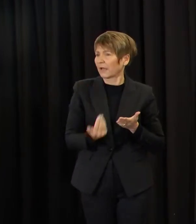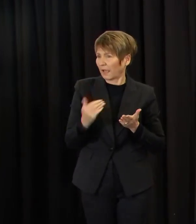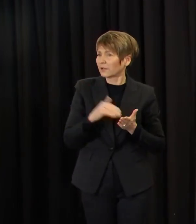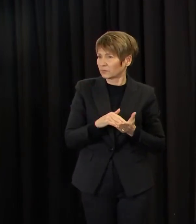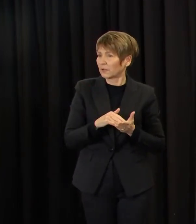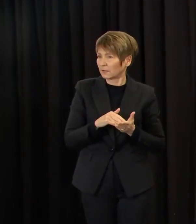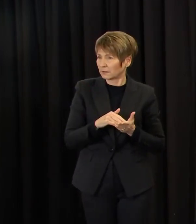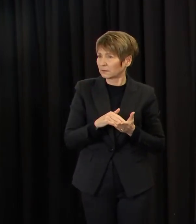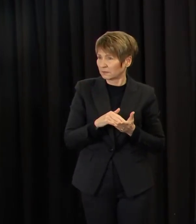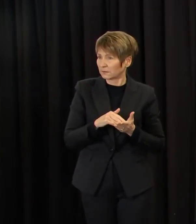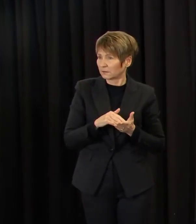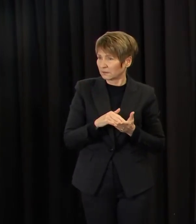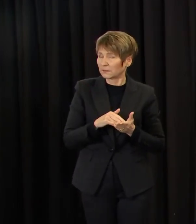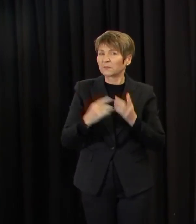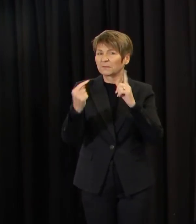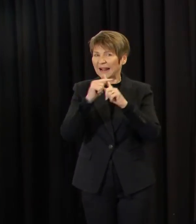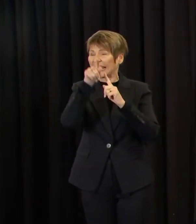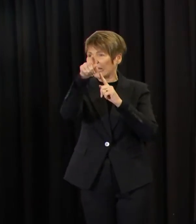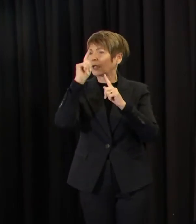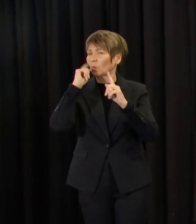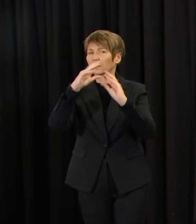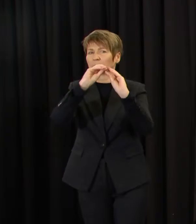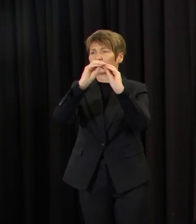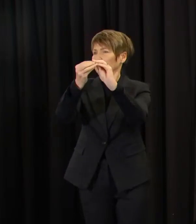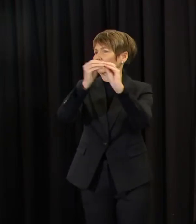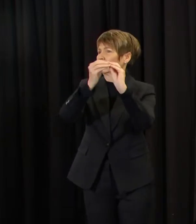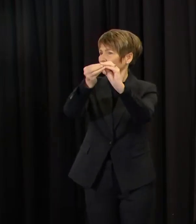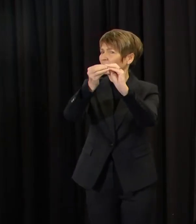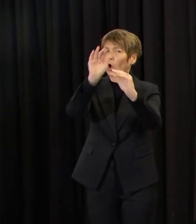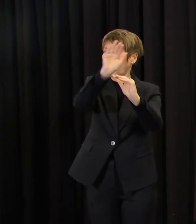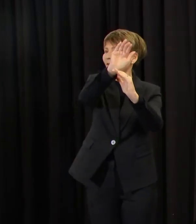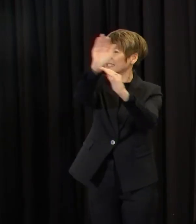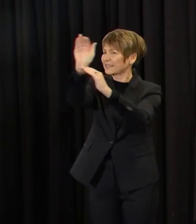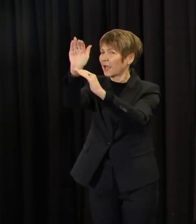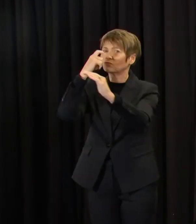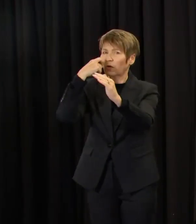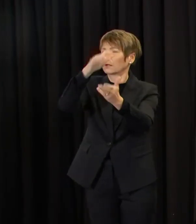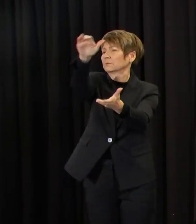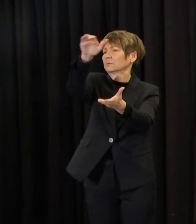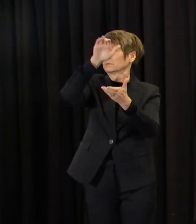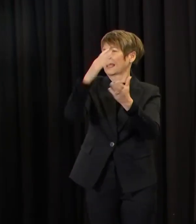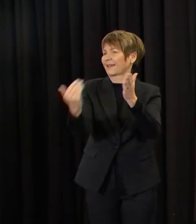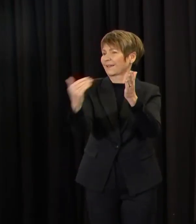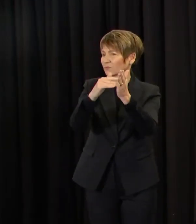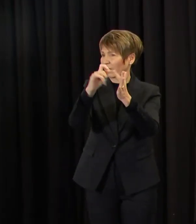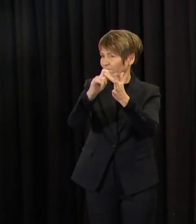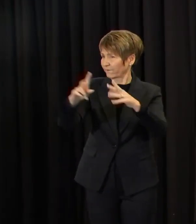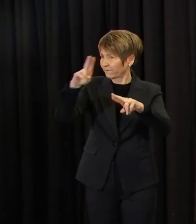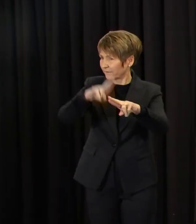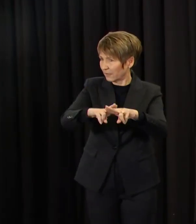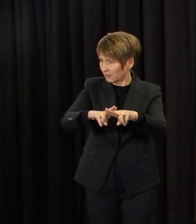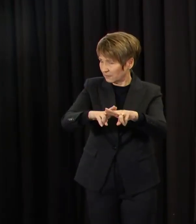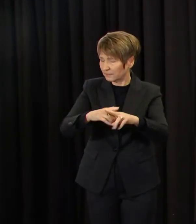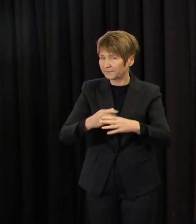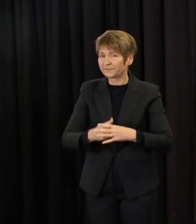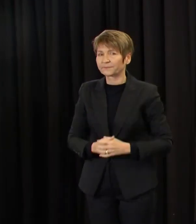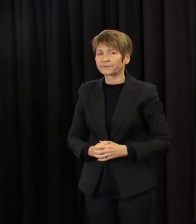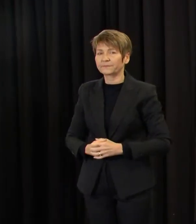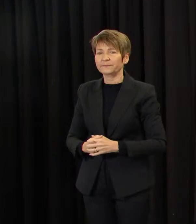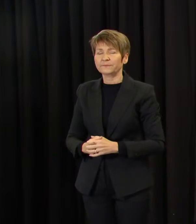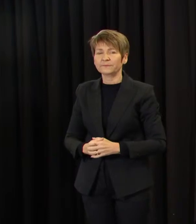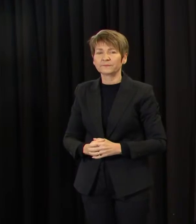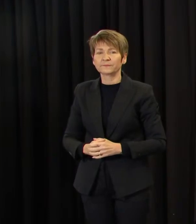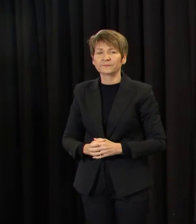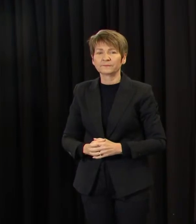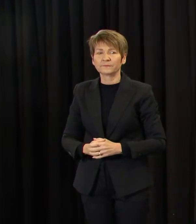that are scheduled to come in September, October and indeed beyond that. Now, as you can see, we are joined today by a